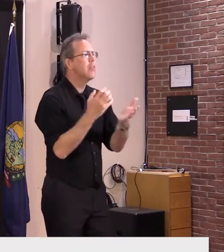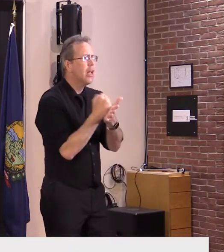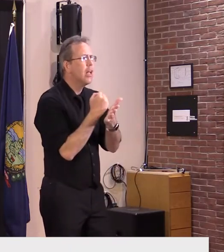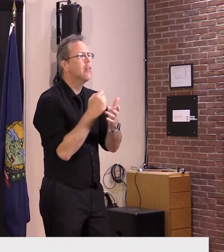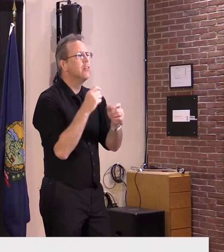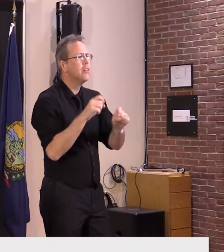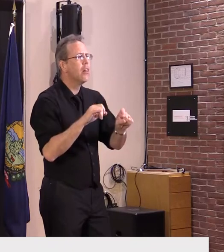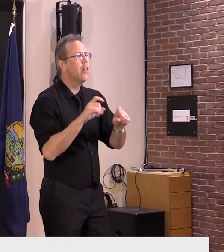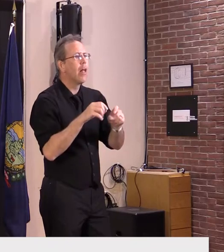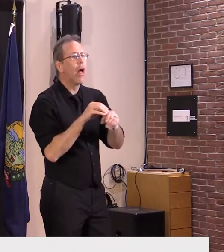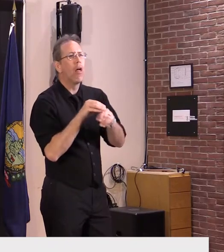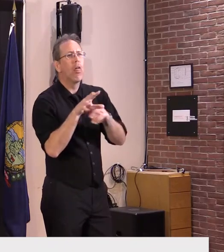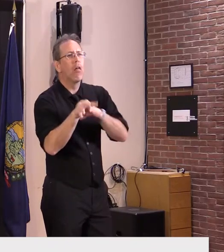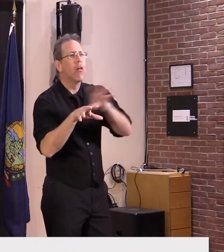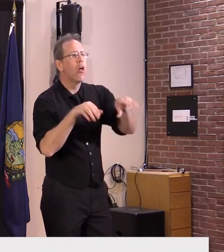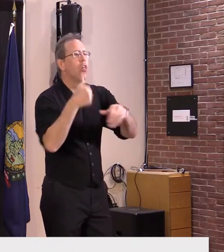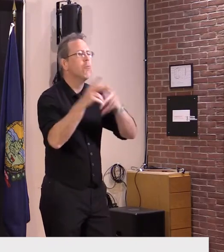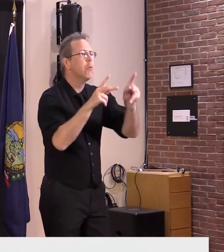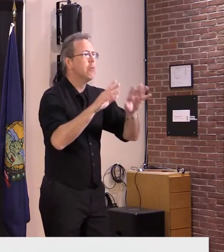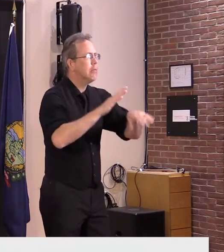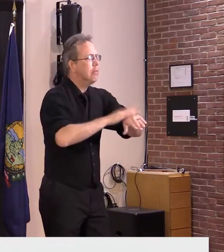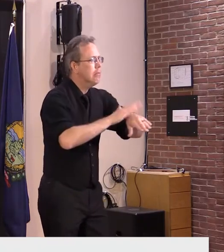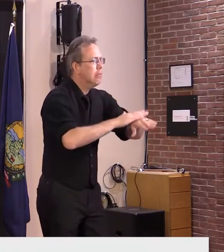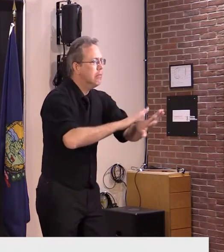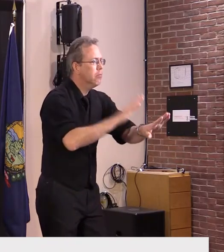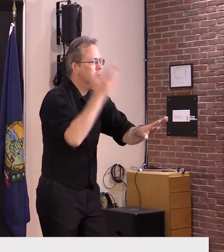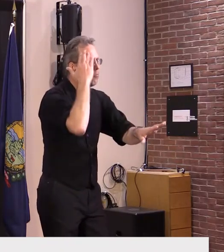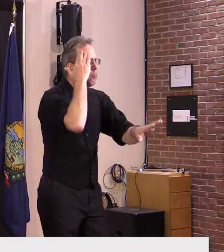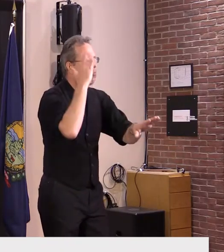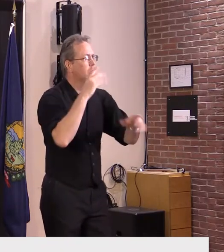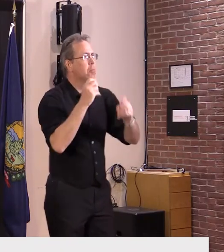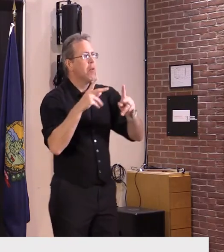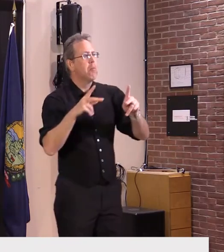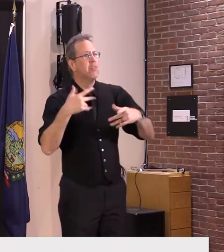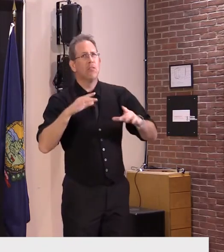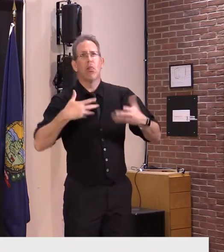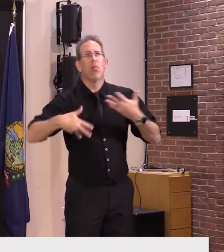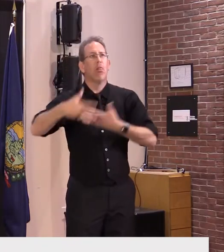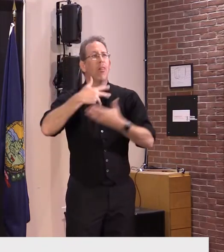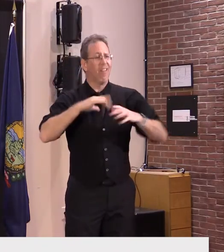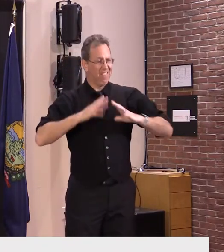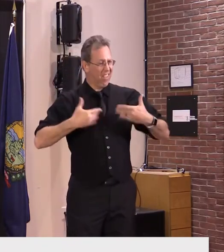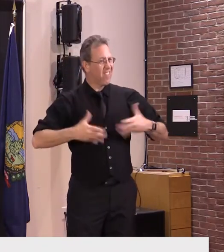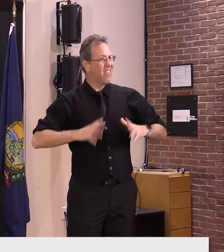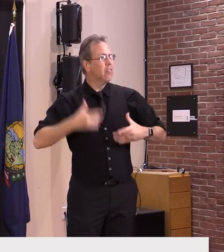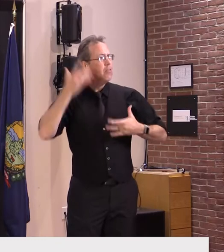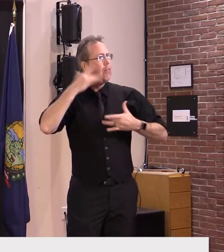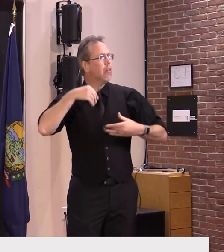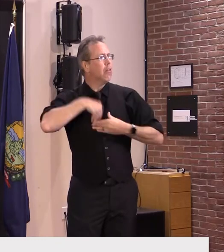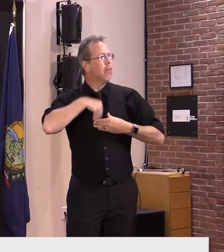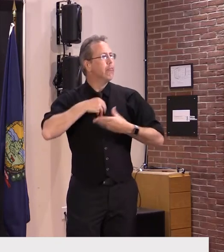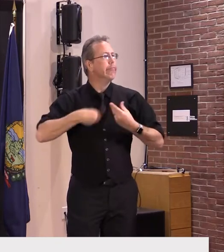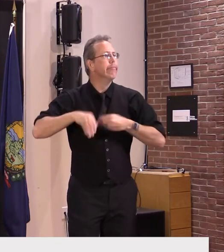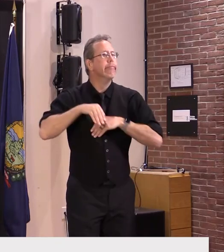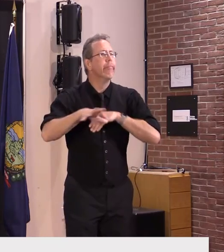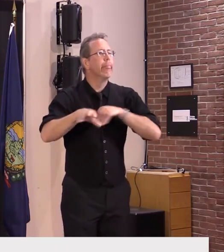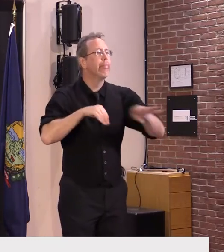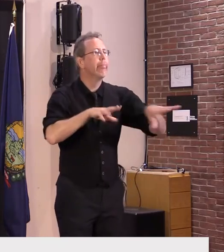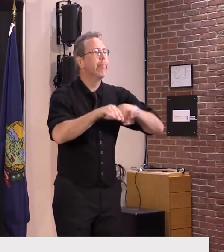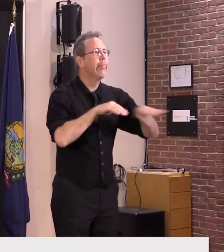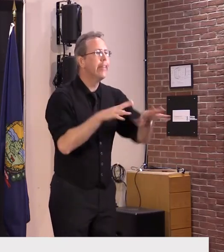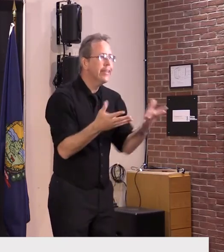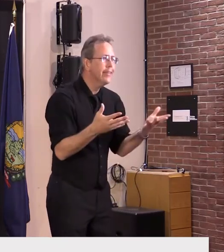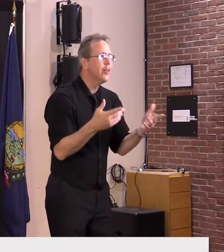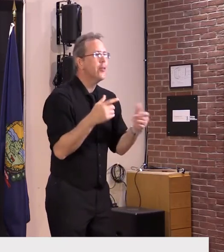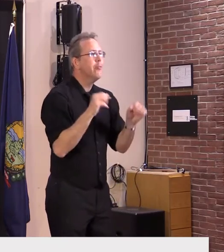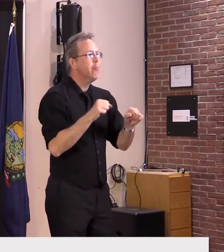lots of people who are mingling in society who don't feel poorly and may actually be an asymptomatic person